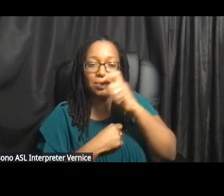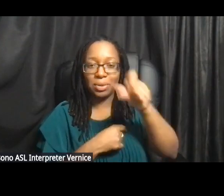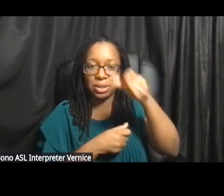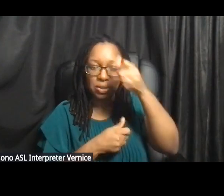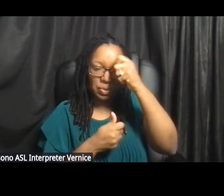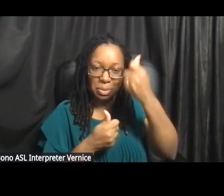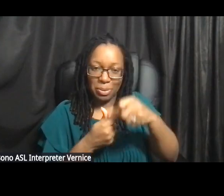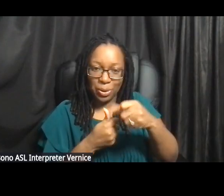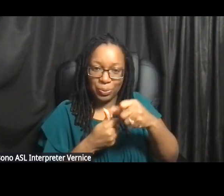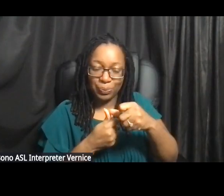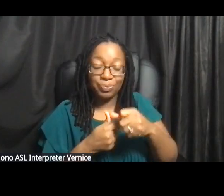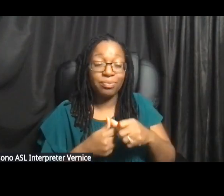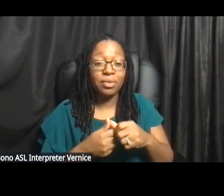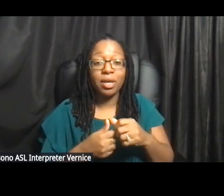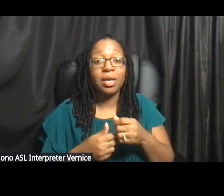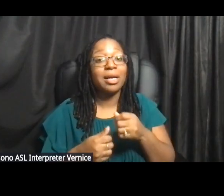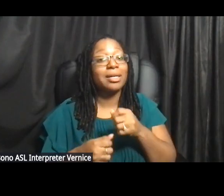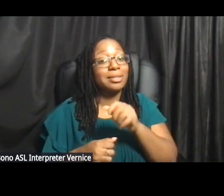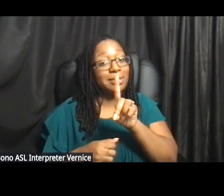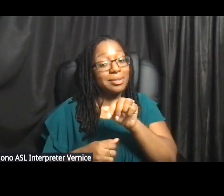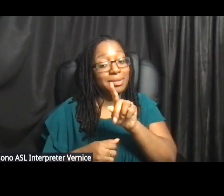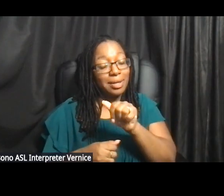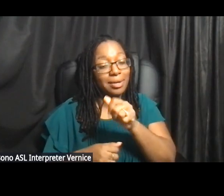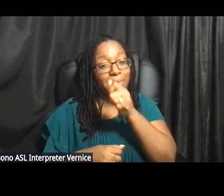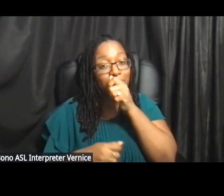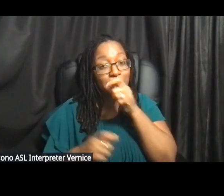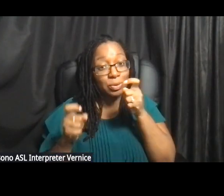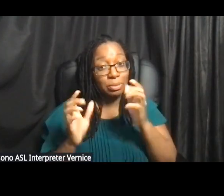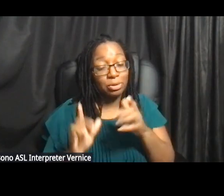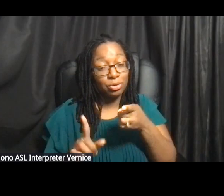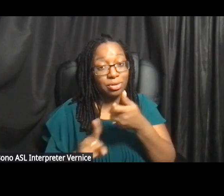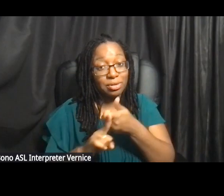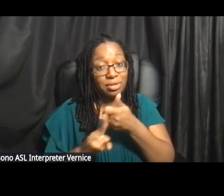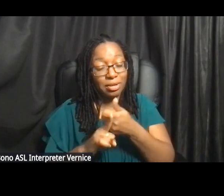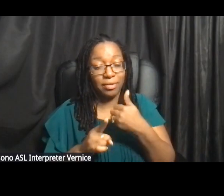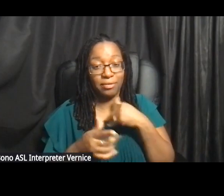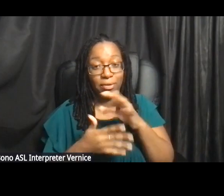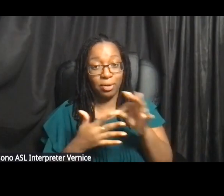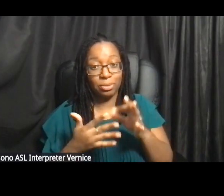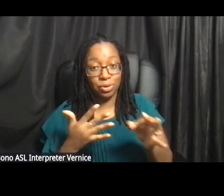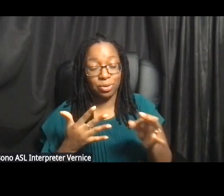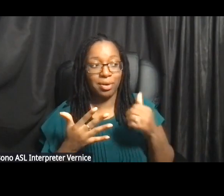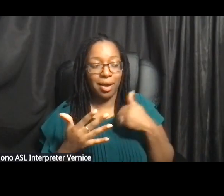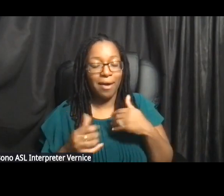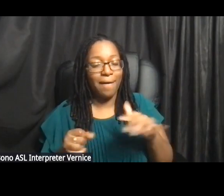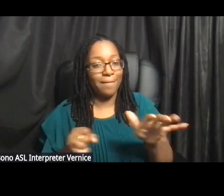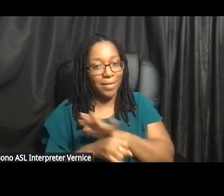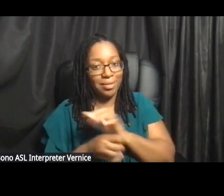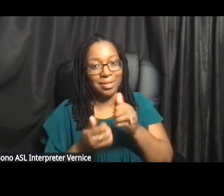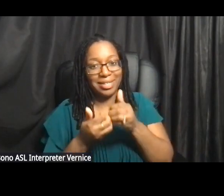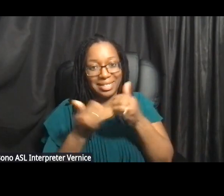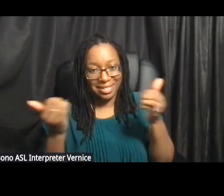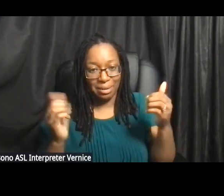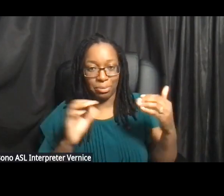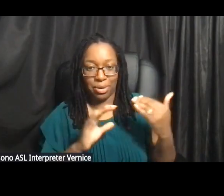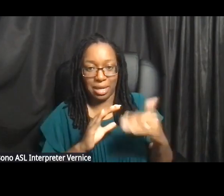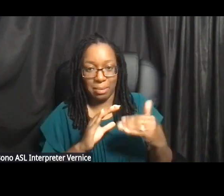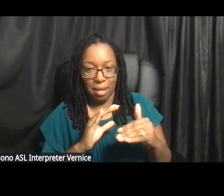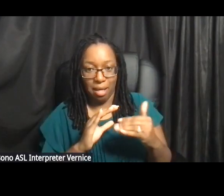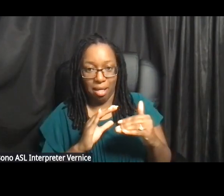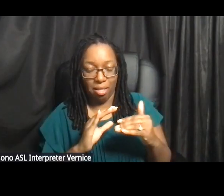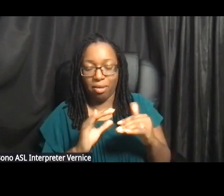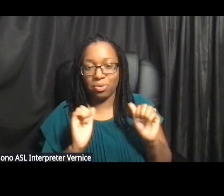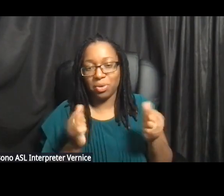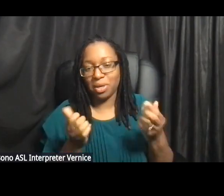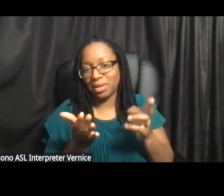even without a password manager, you have the option to create a fully separate email address for that kind of like signing up for